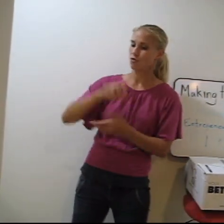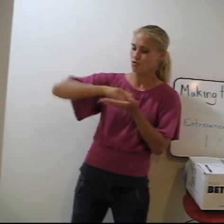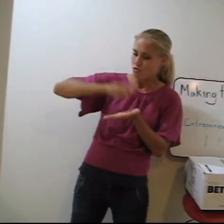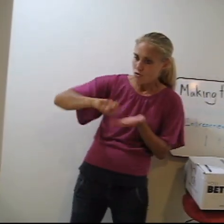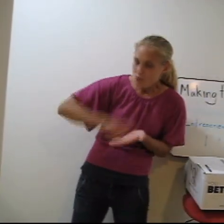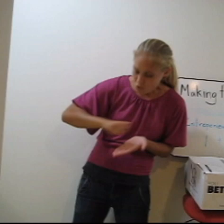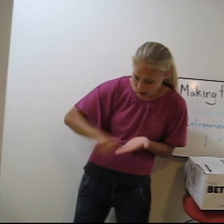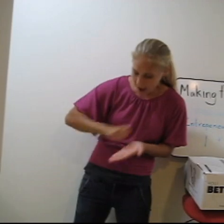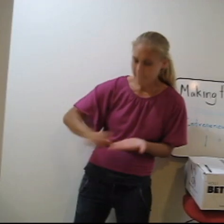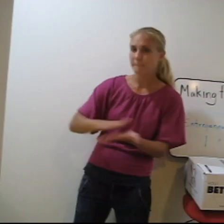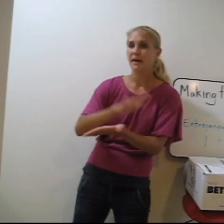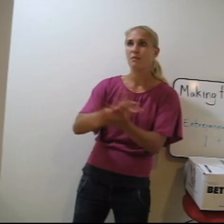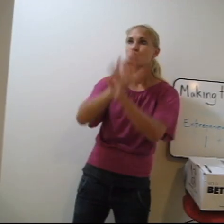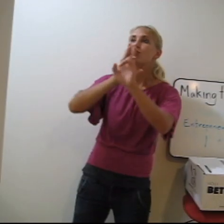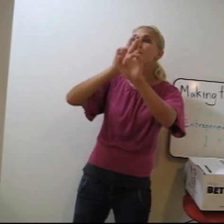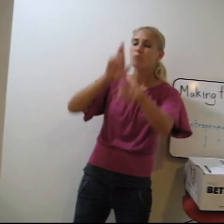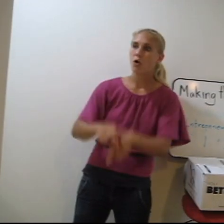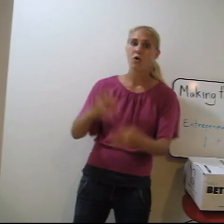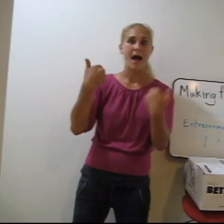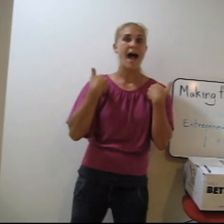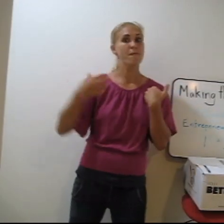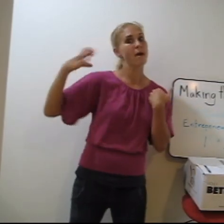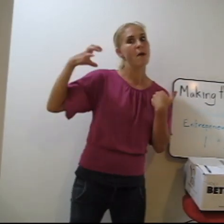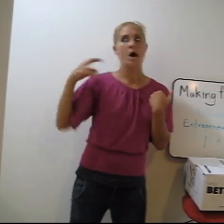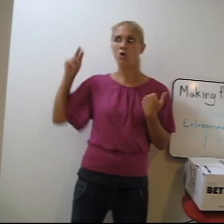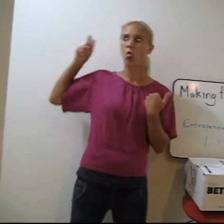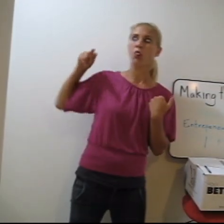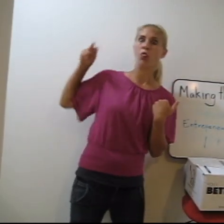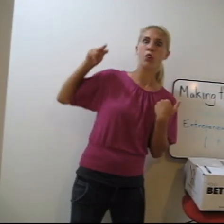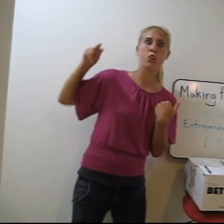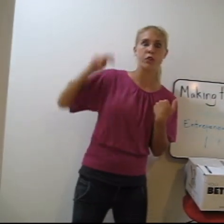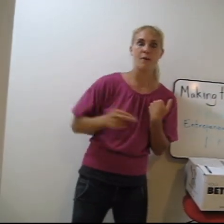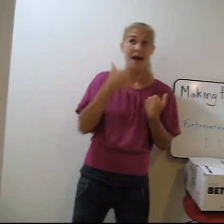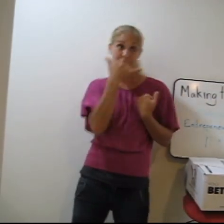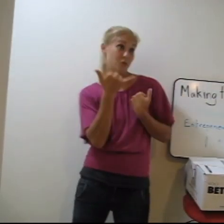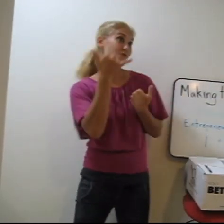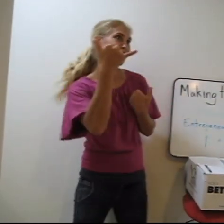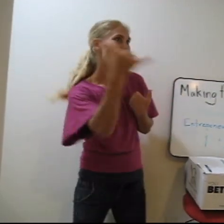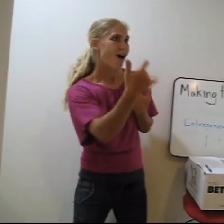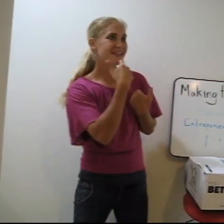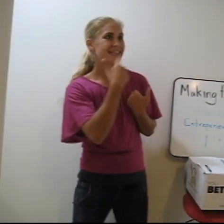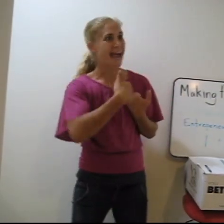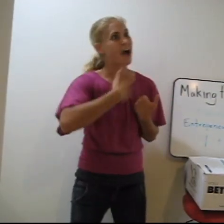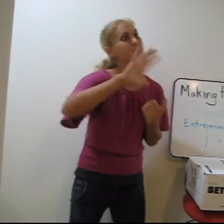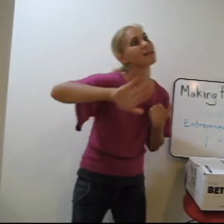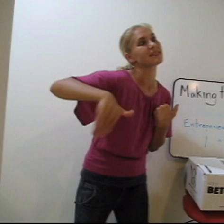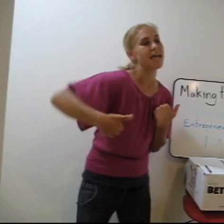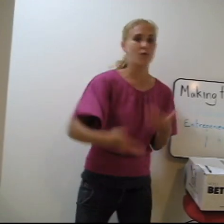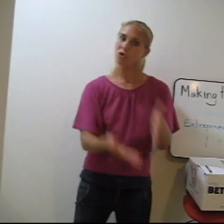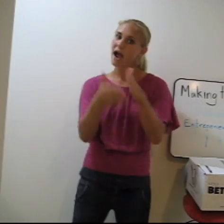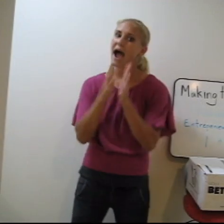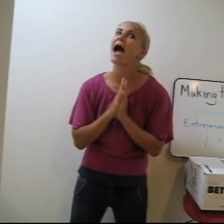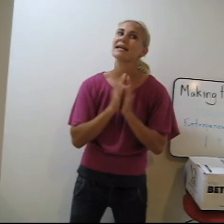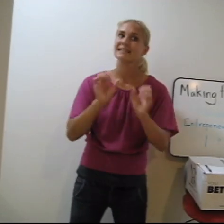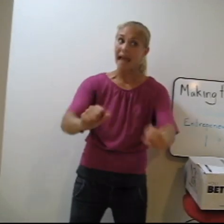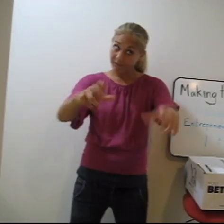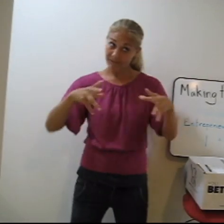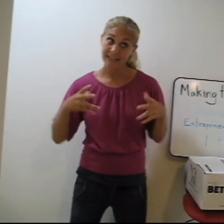have constantly looking over your shoulder. You don't have to call in if you're going to come in late or ask when you can take a vacation or even make